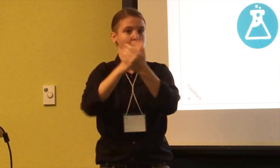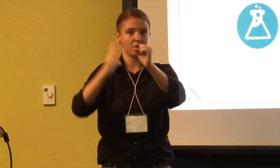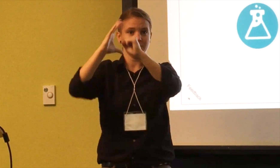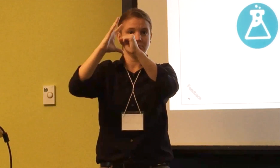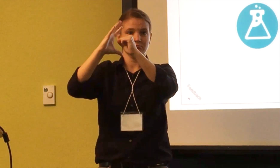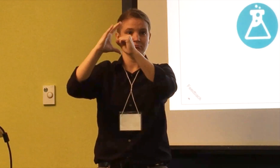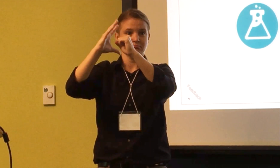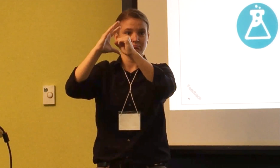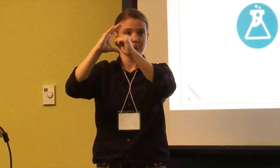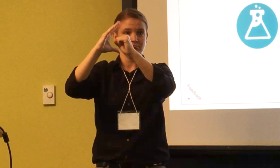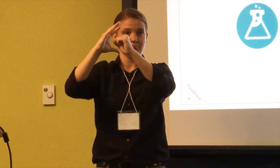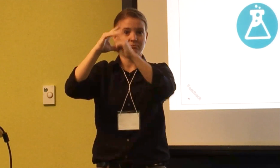two parts. It looks like this.